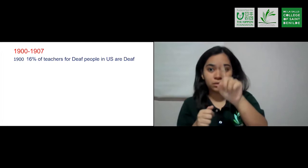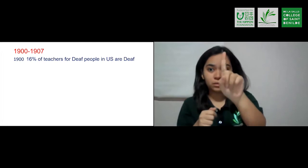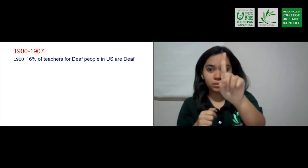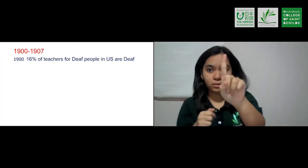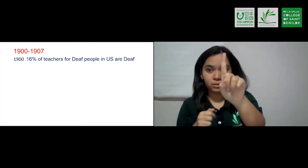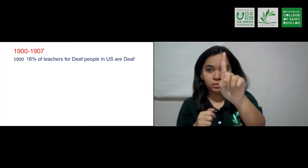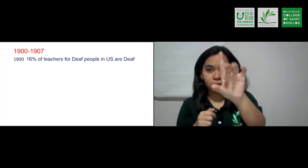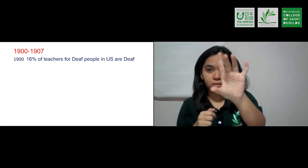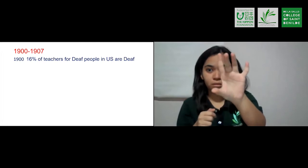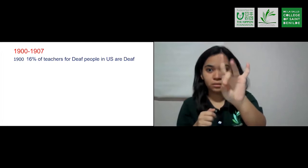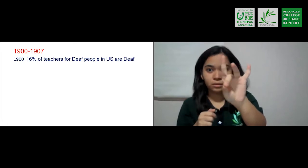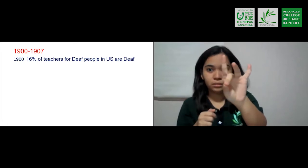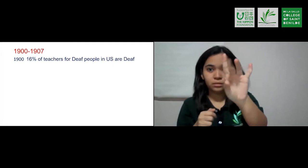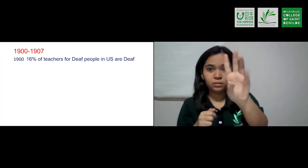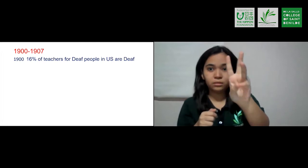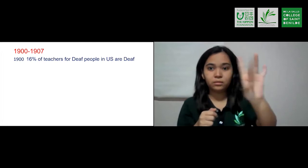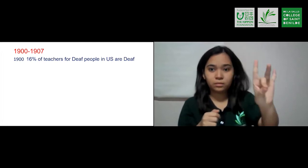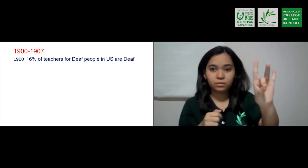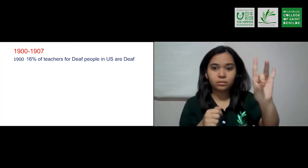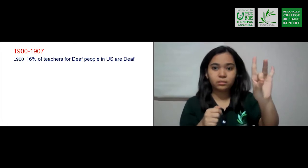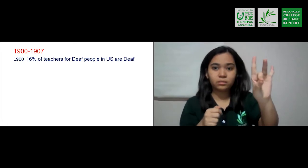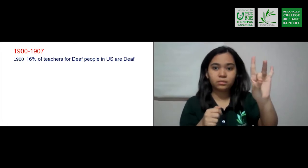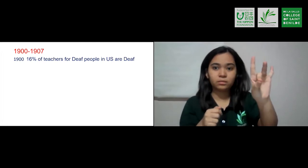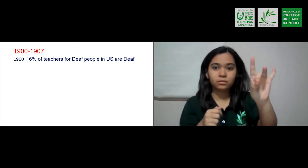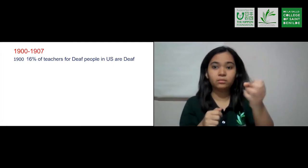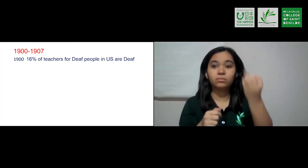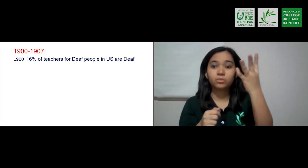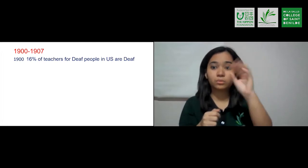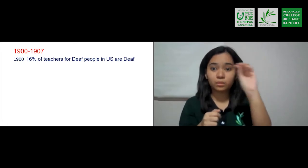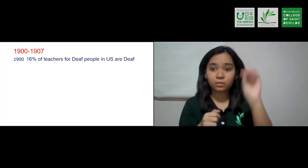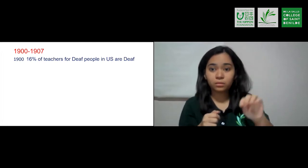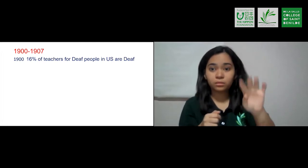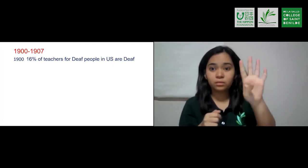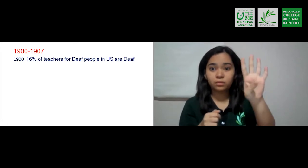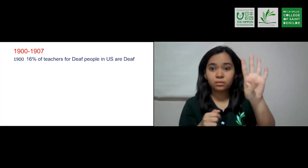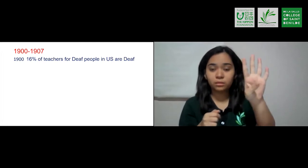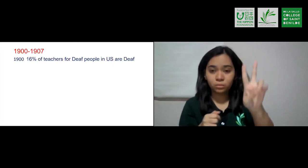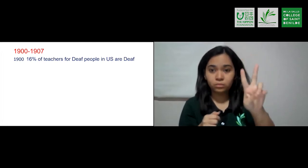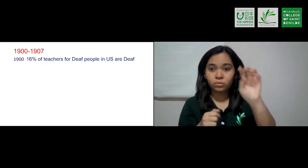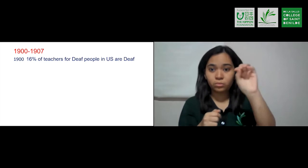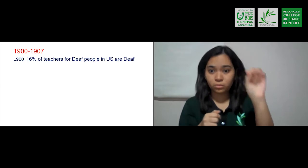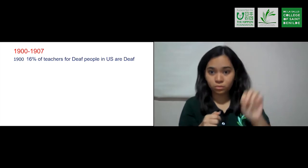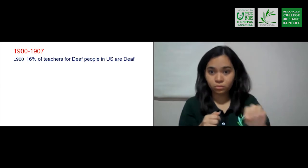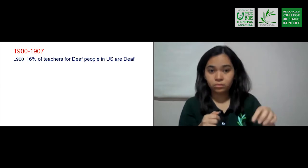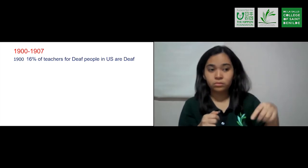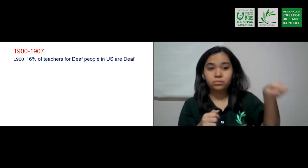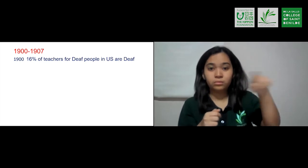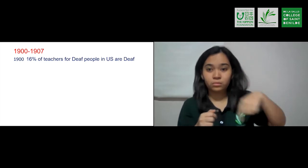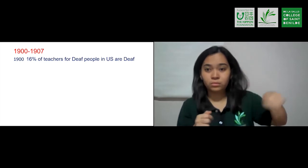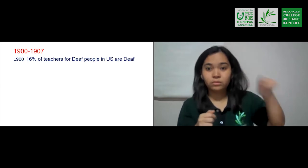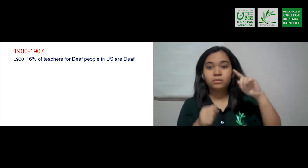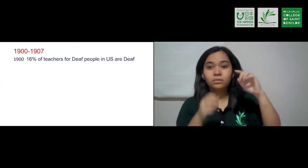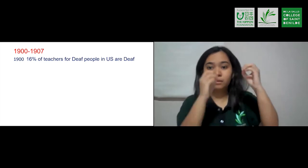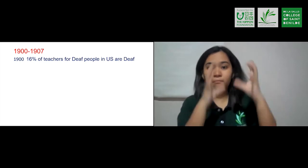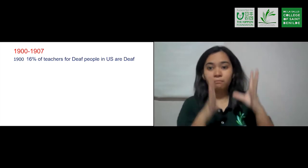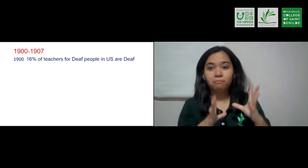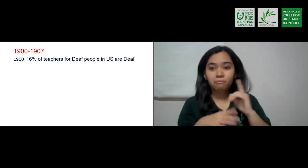16 from 6 to 16%. In 1868, there were many teachers, around 42%.